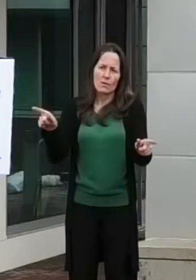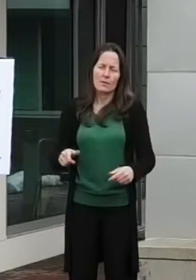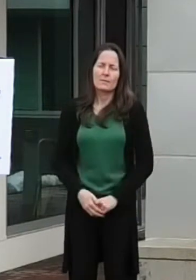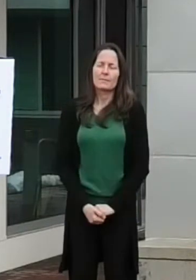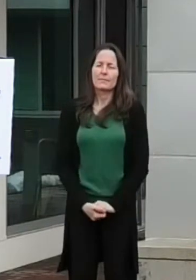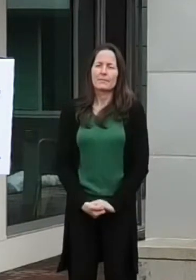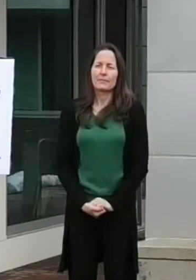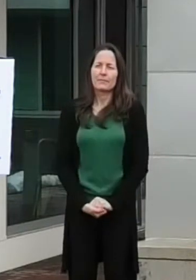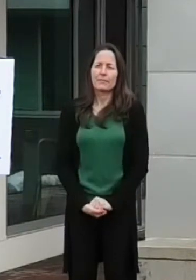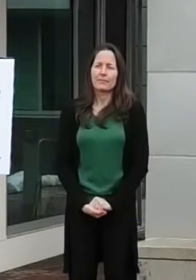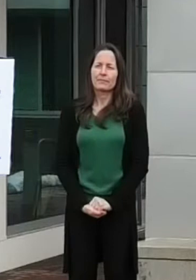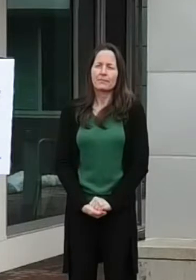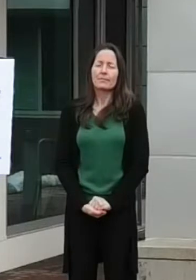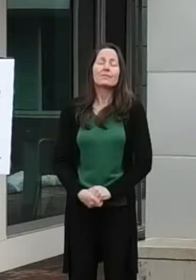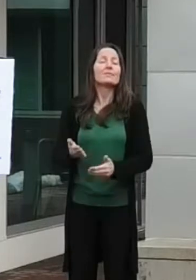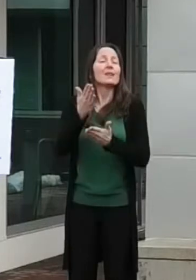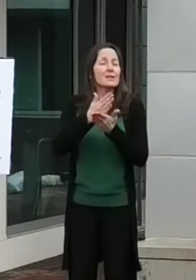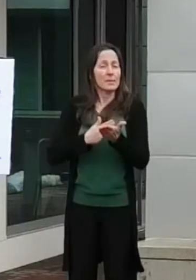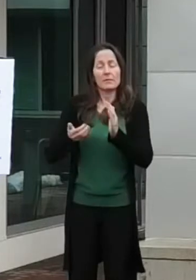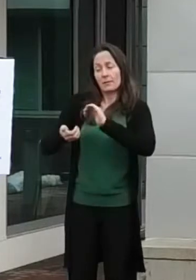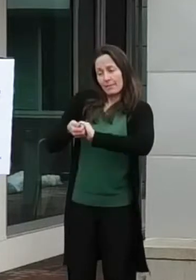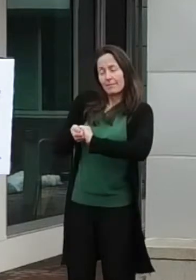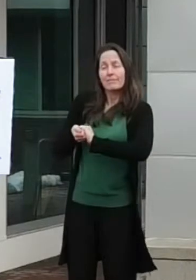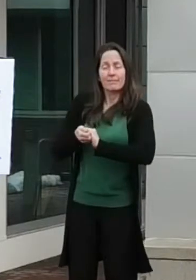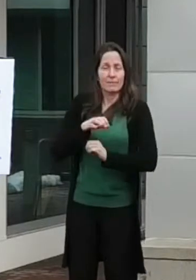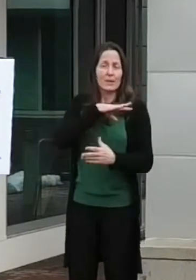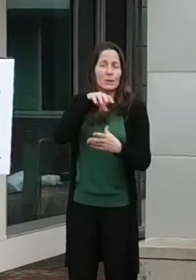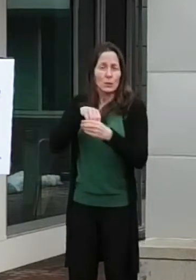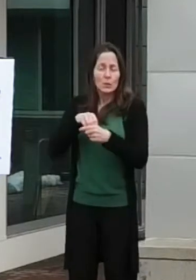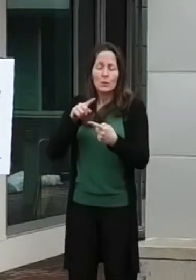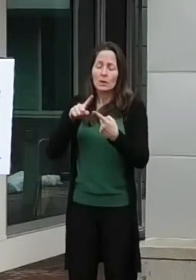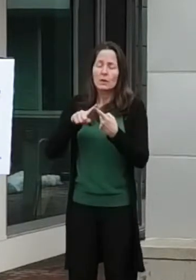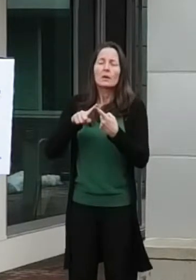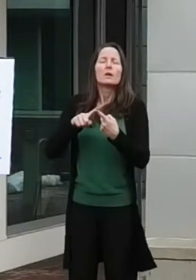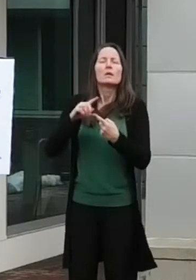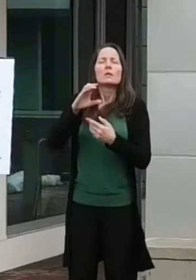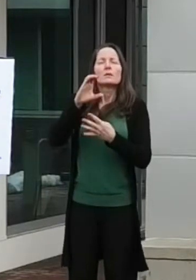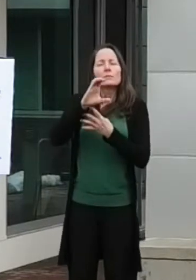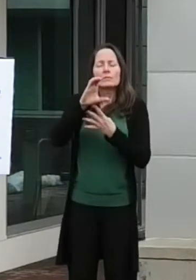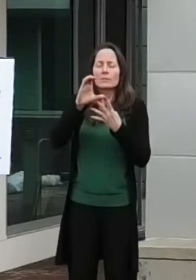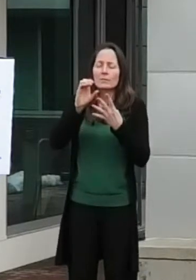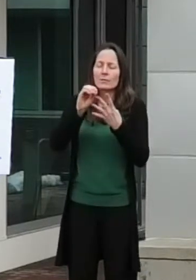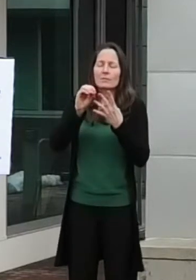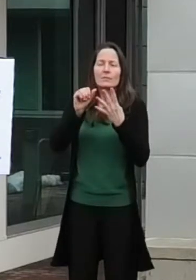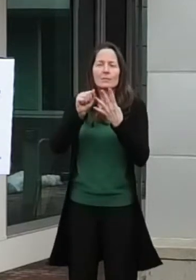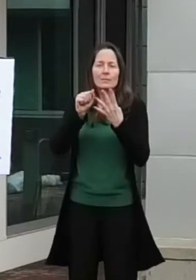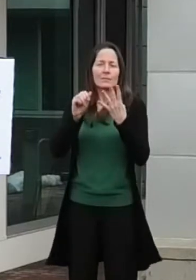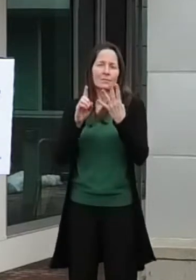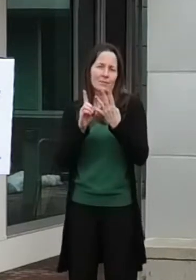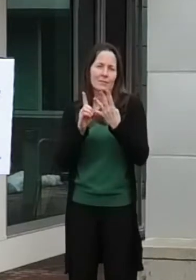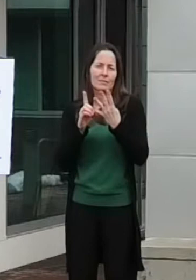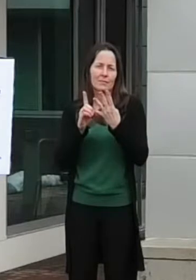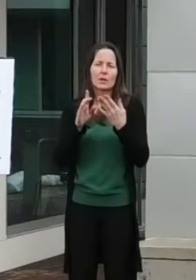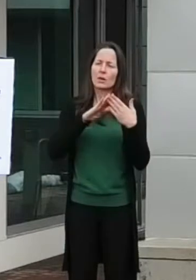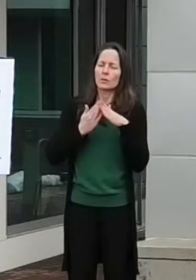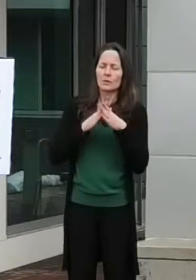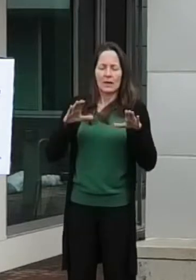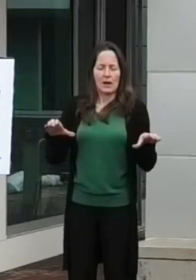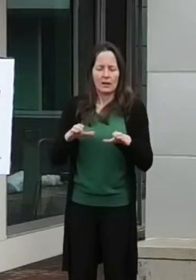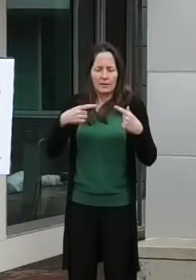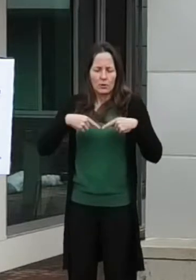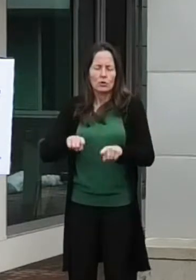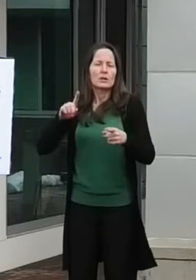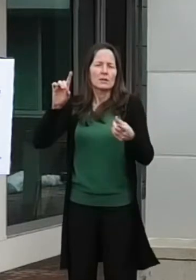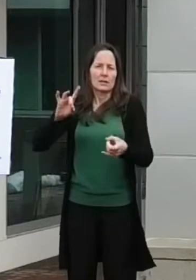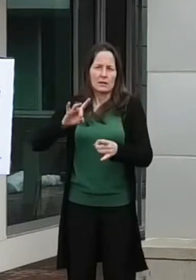Some of our partners include Communities Active in Disaster, also known as the COAD, a